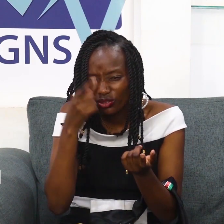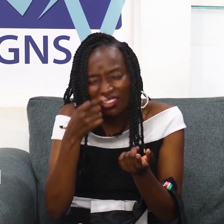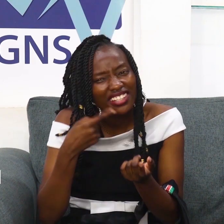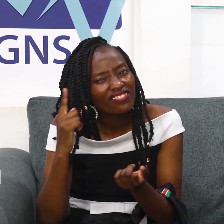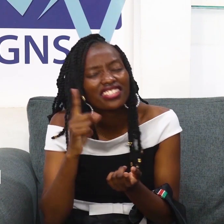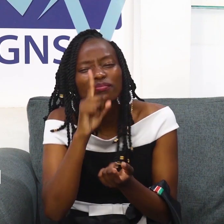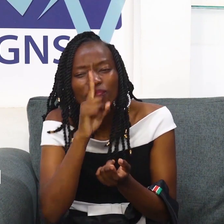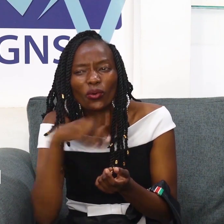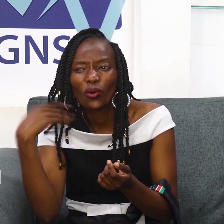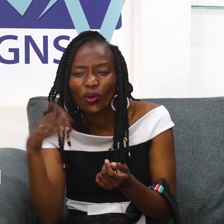I would feel like